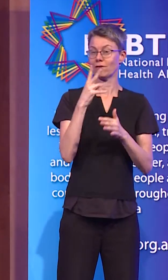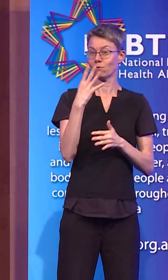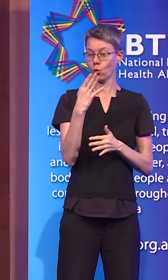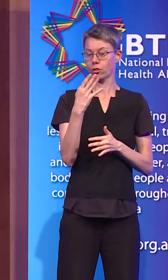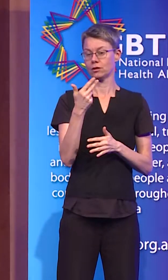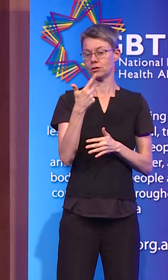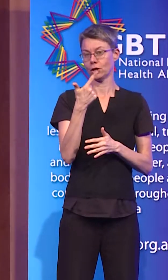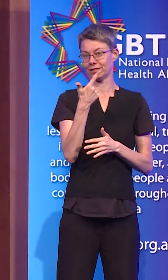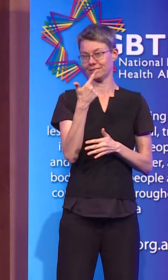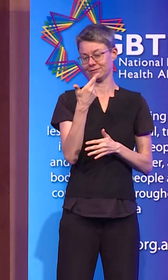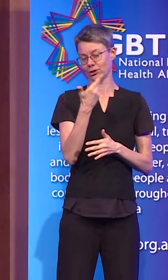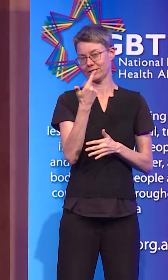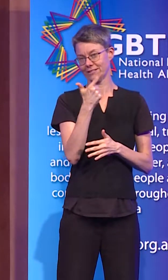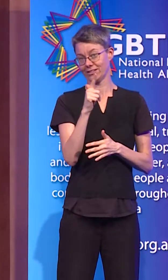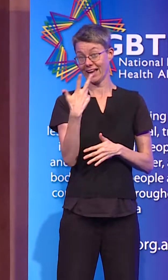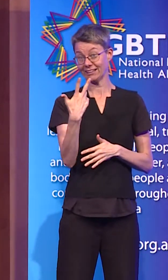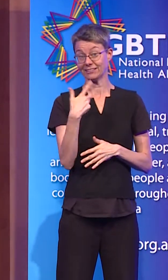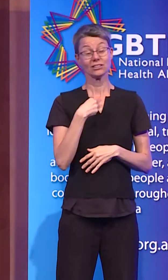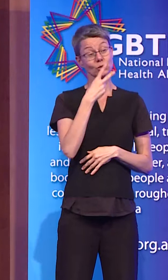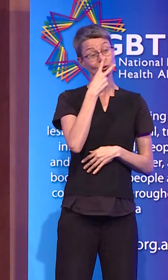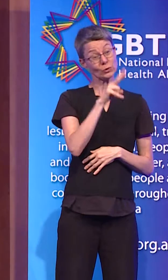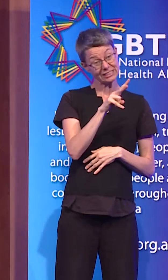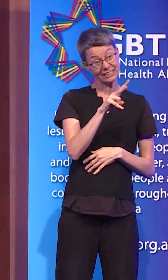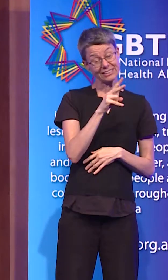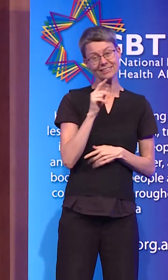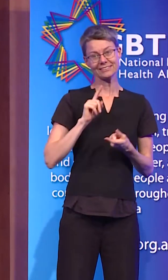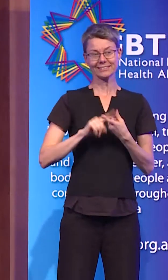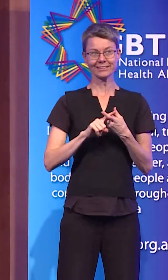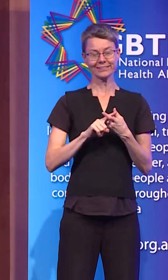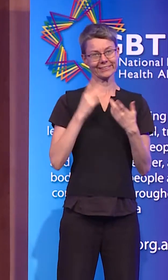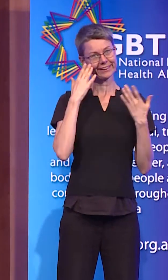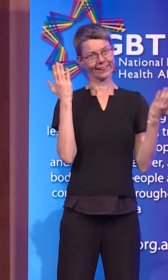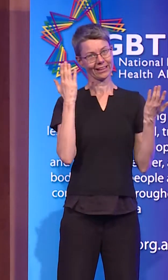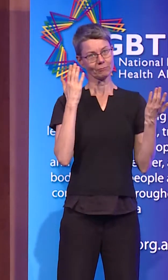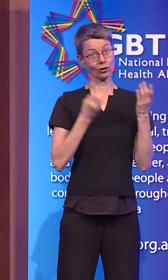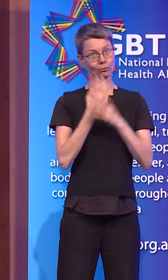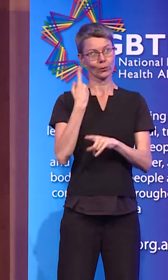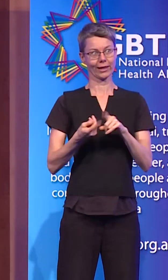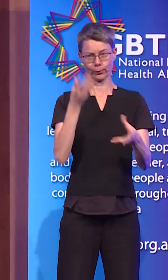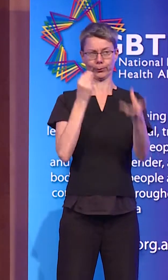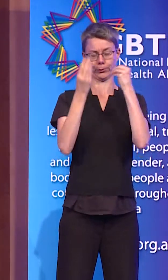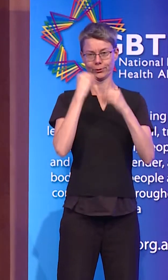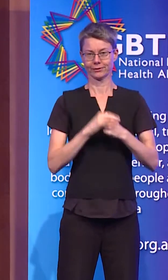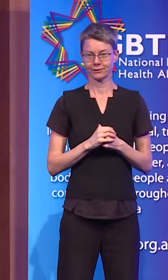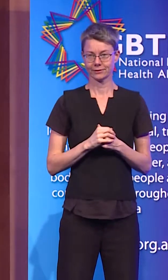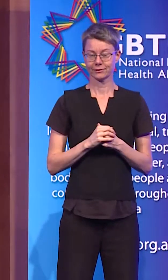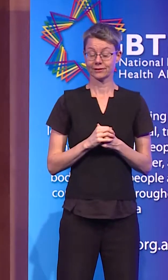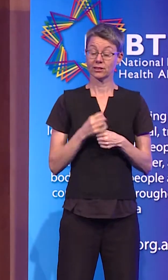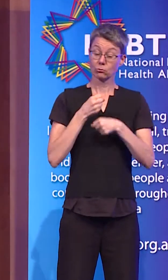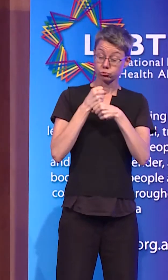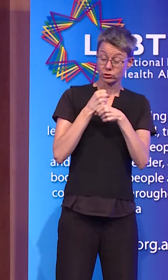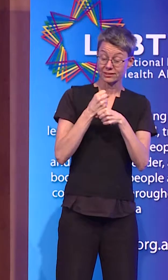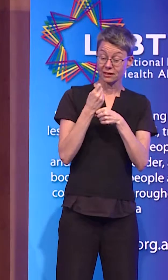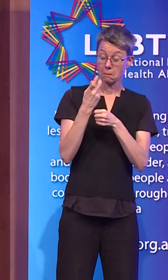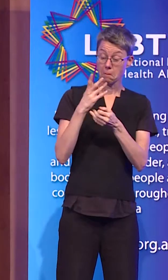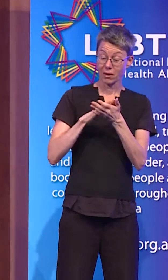I just turned 20, I was still fairly innocent, but I grew up quickly. The months that followed that day of protest felt